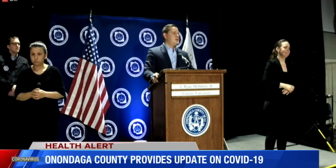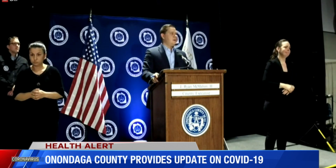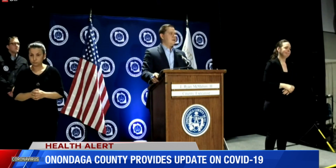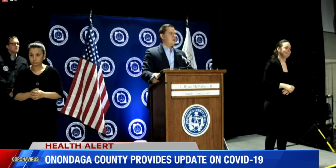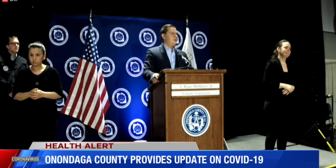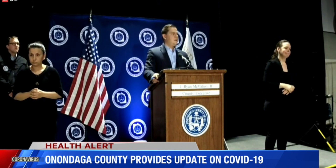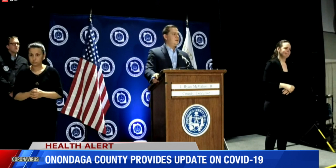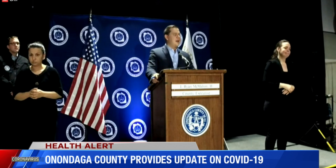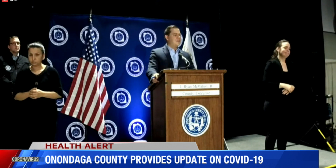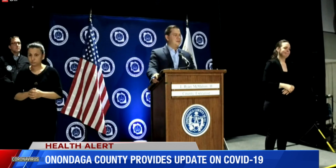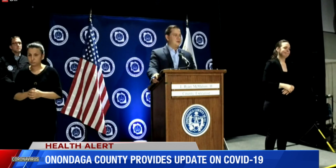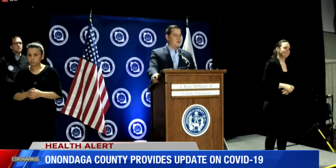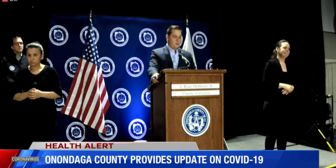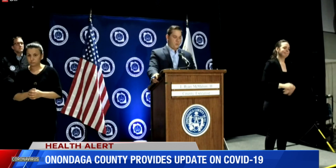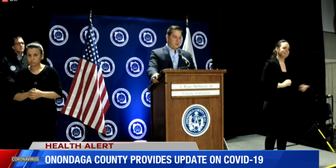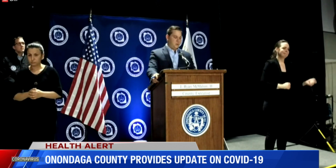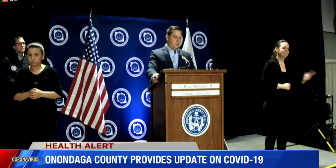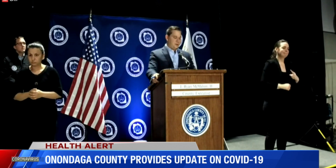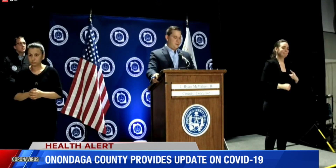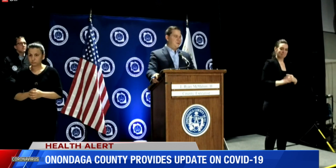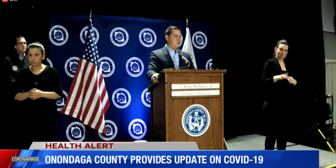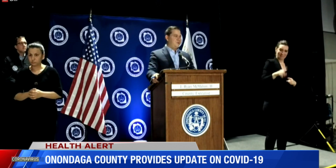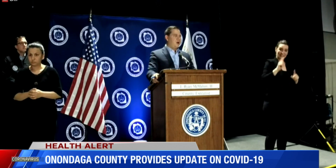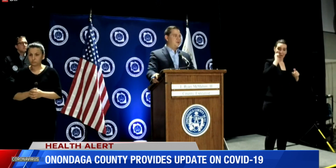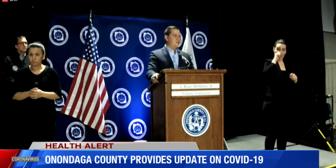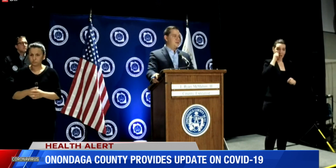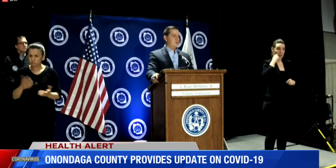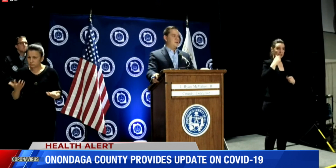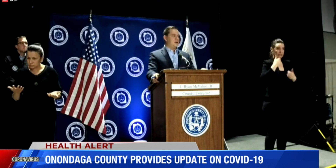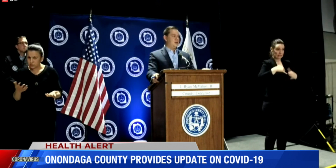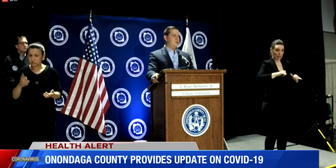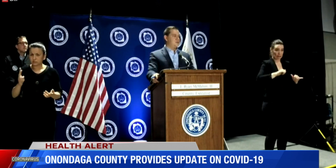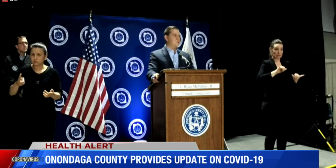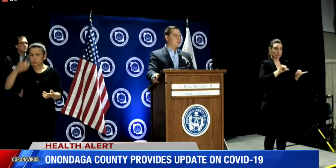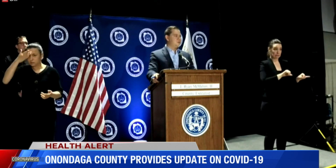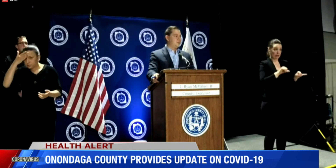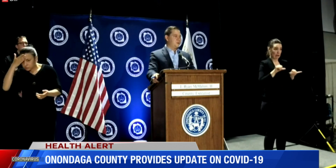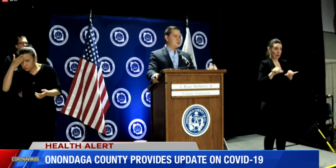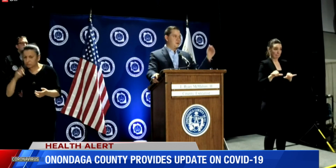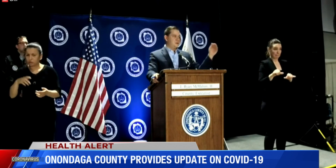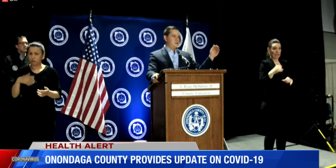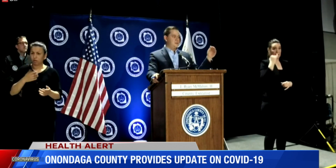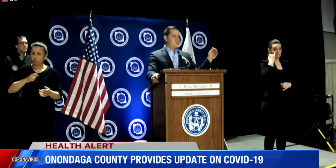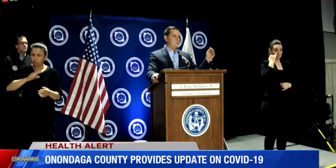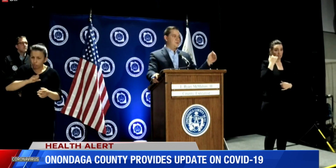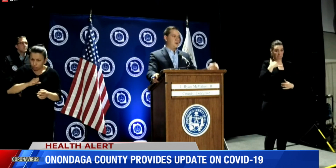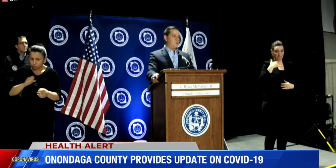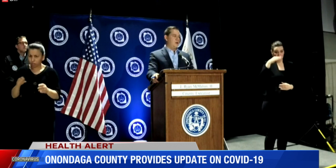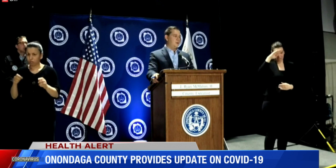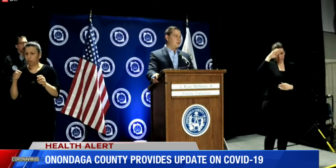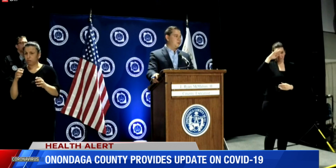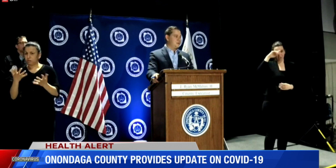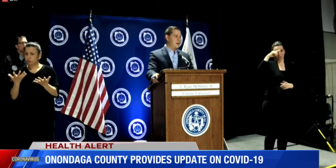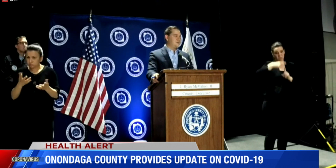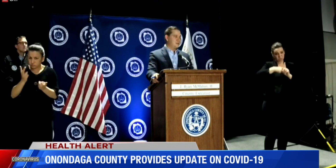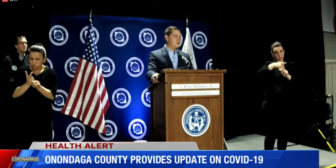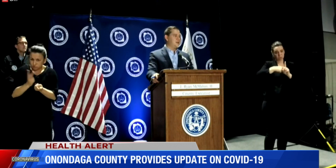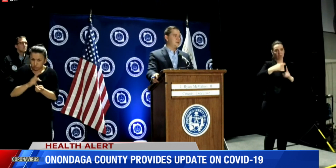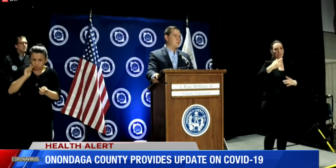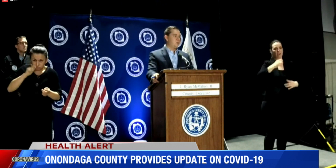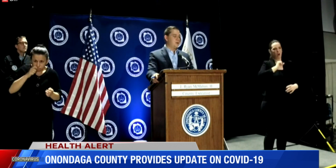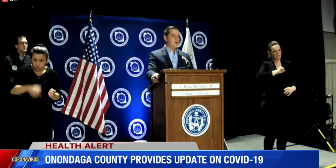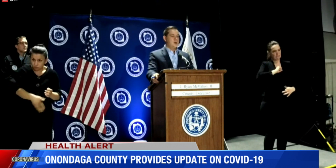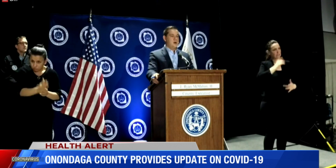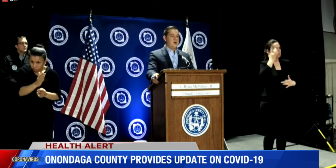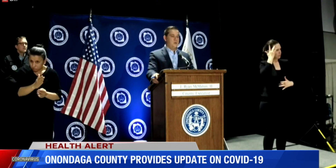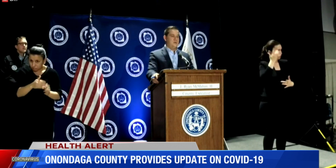100? Yeah, I think they're a little bit more liberal on the fever of 100, Tim. They're looking at other symptoms, but there's certainly symptoms there. We're on the liberal side of testing at